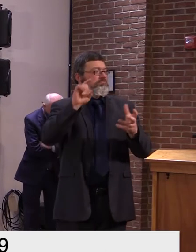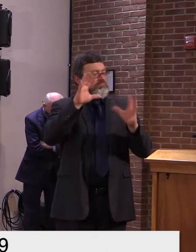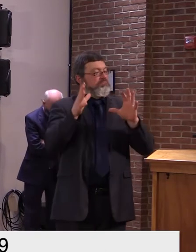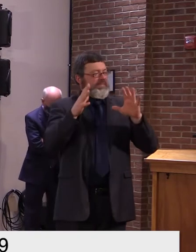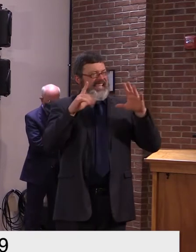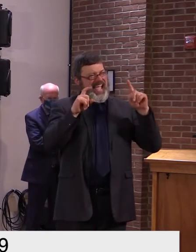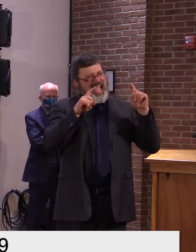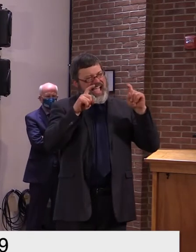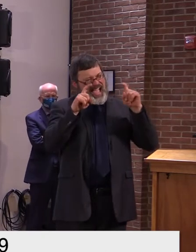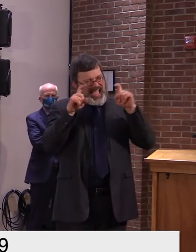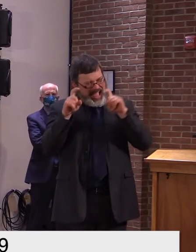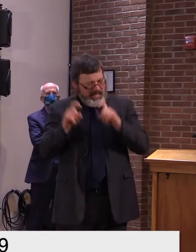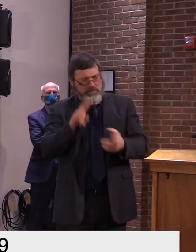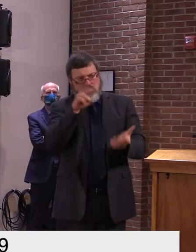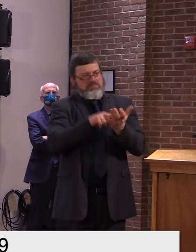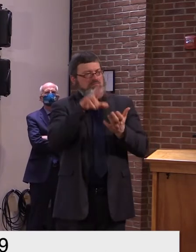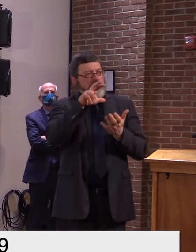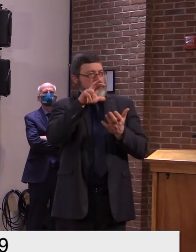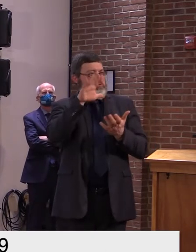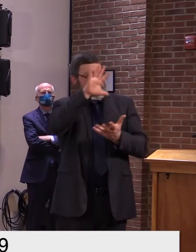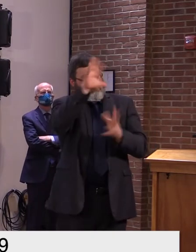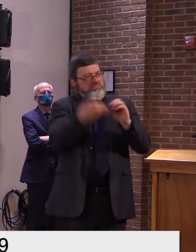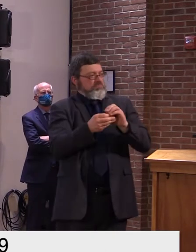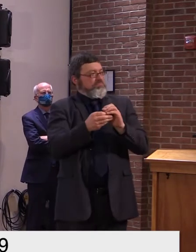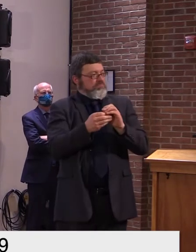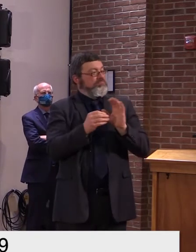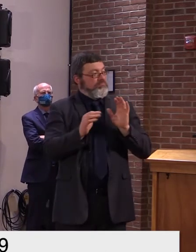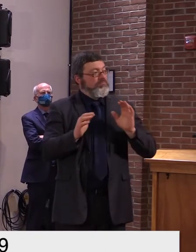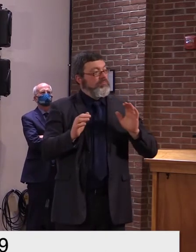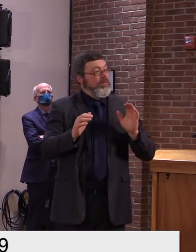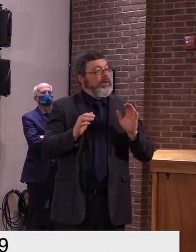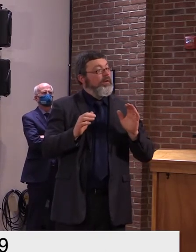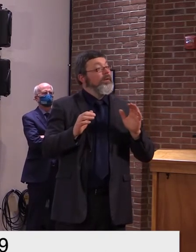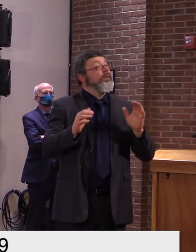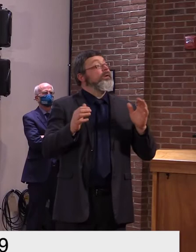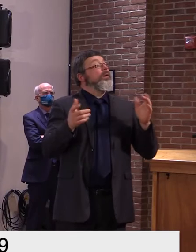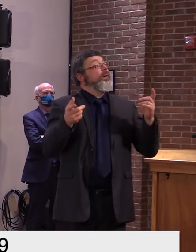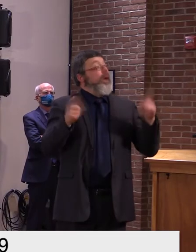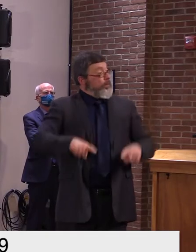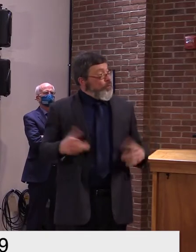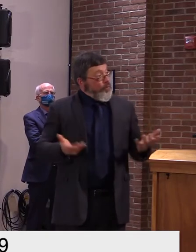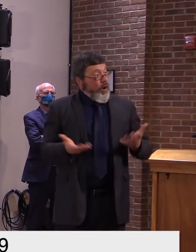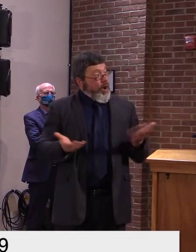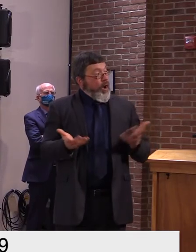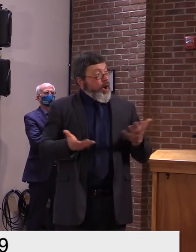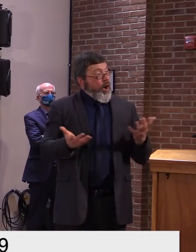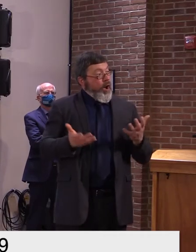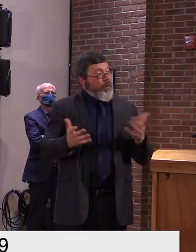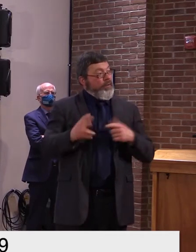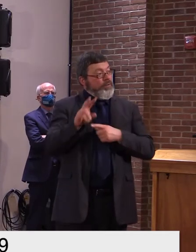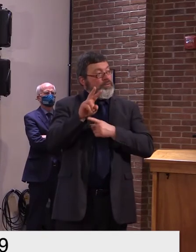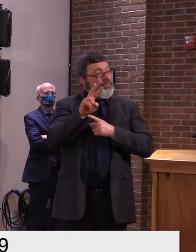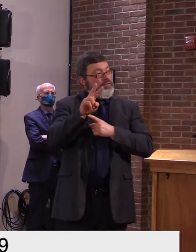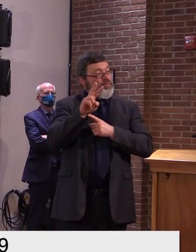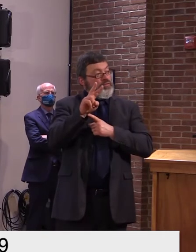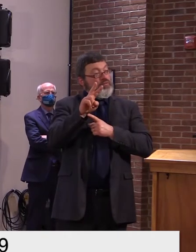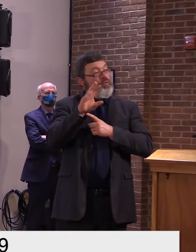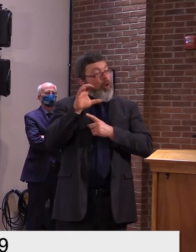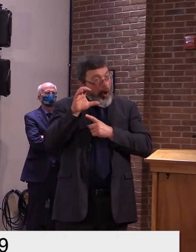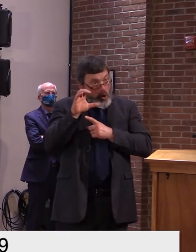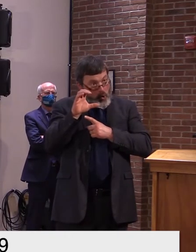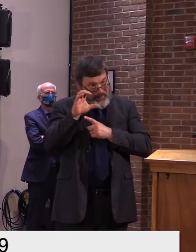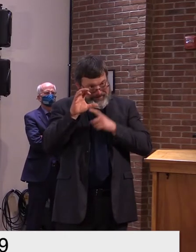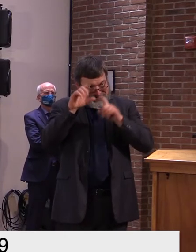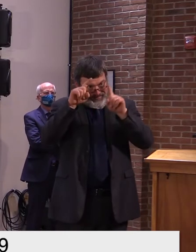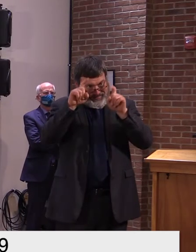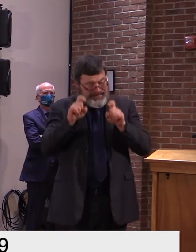the 16th. 200 teachers and staff of Milton District High School were